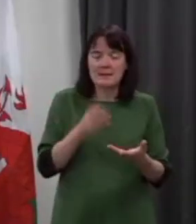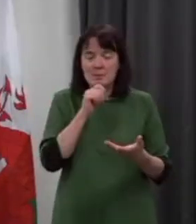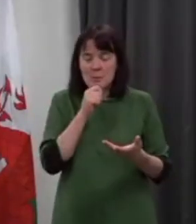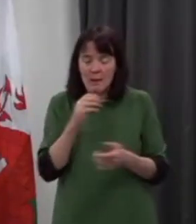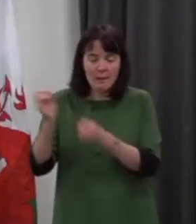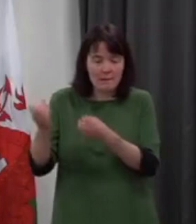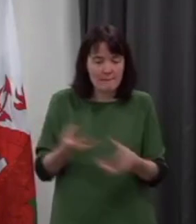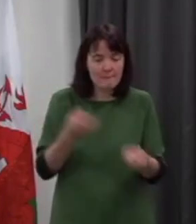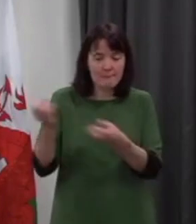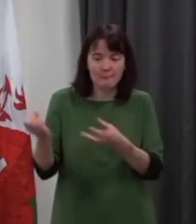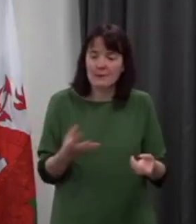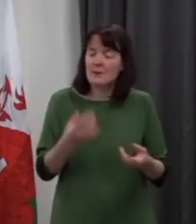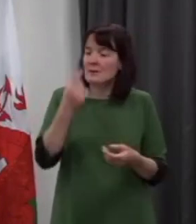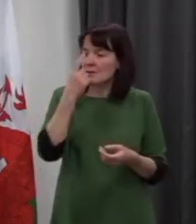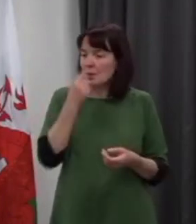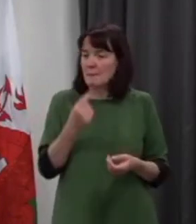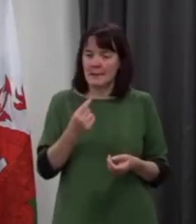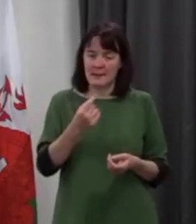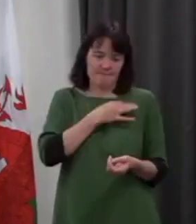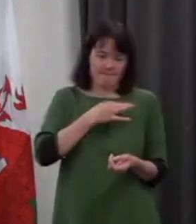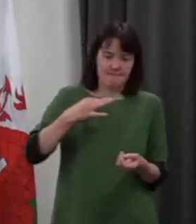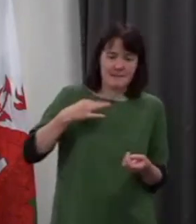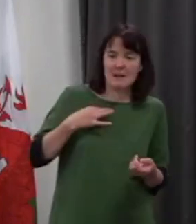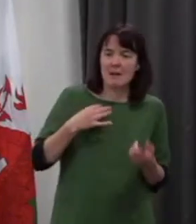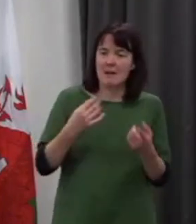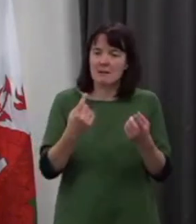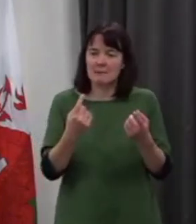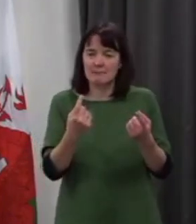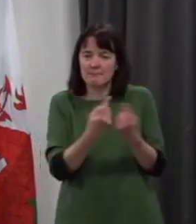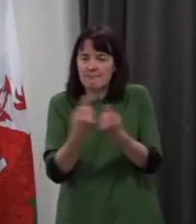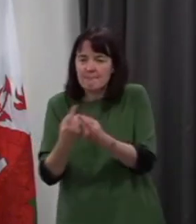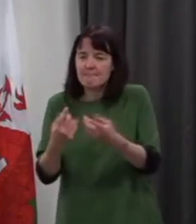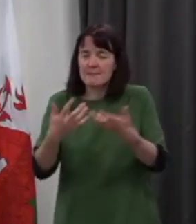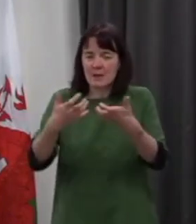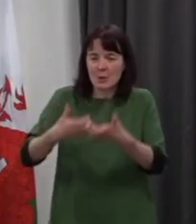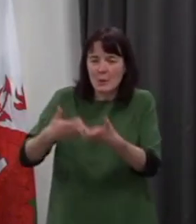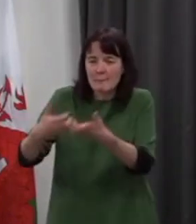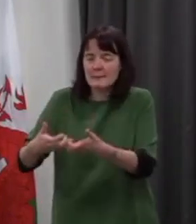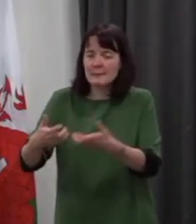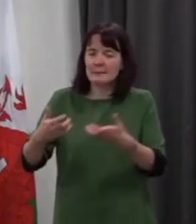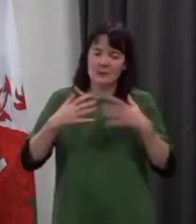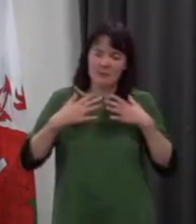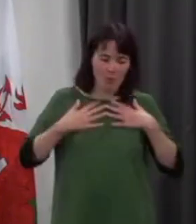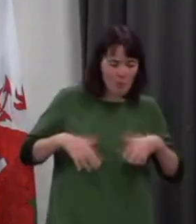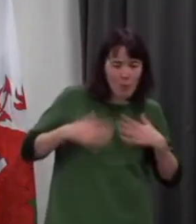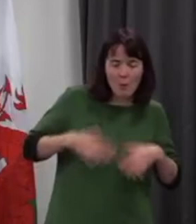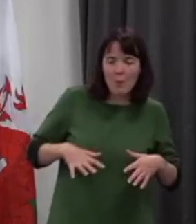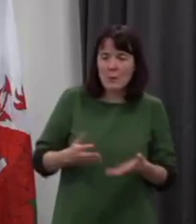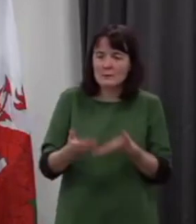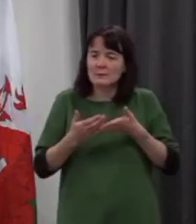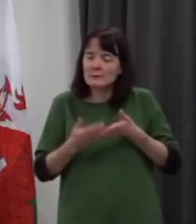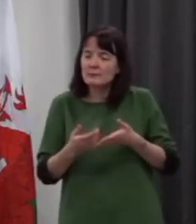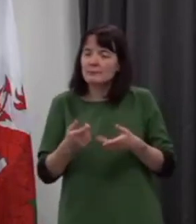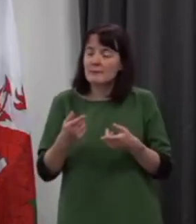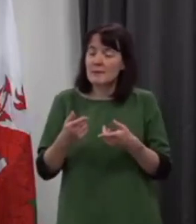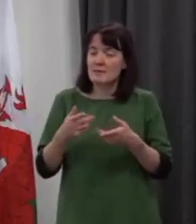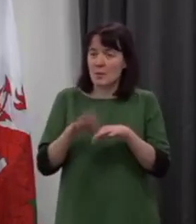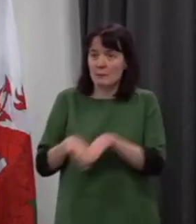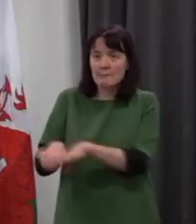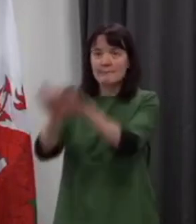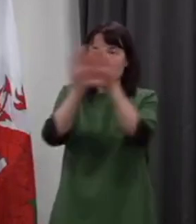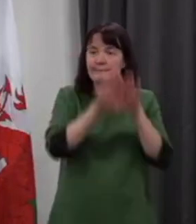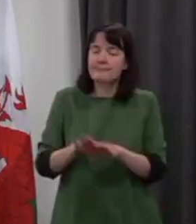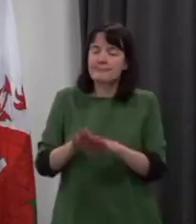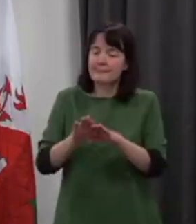consumables or whether that's PPE, to make sure that we have agreement on UK-wide rules and equity between the four nations of the